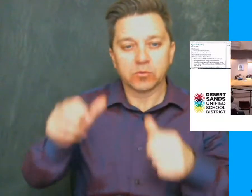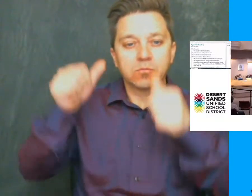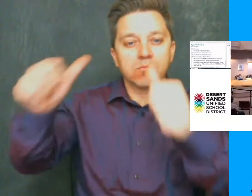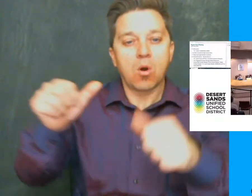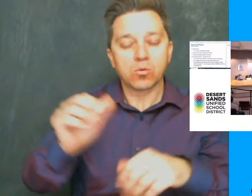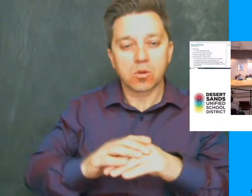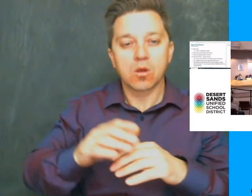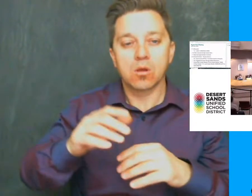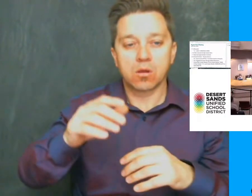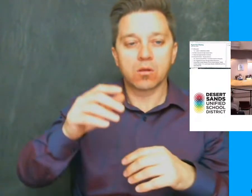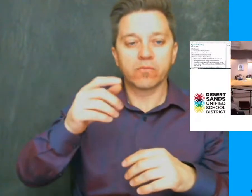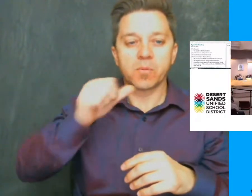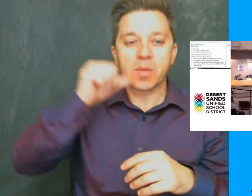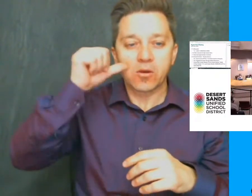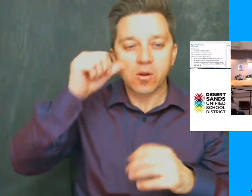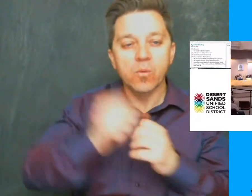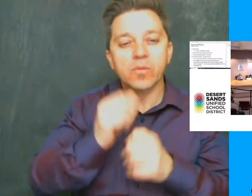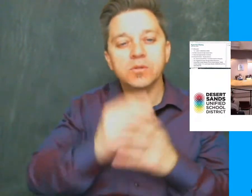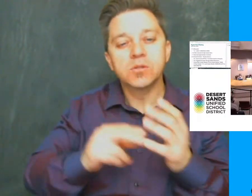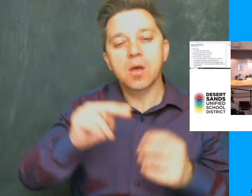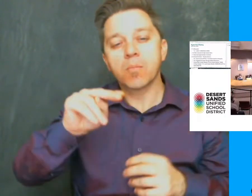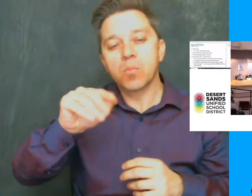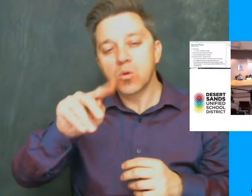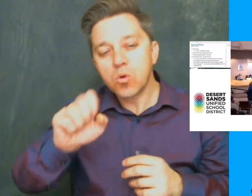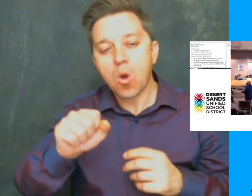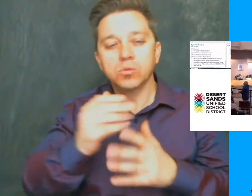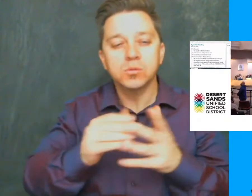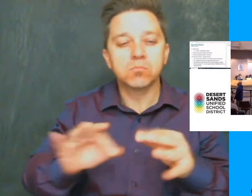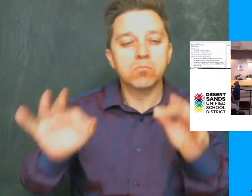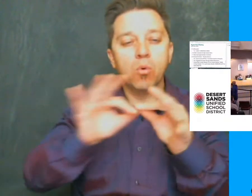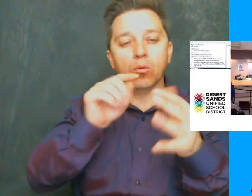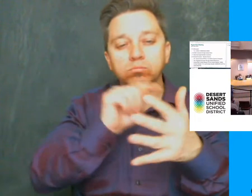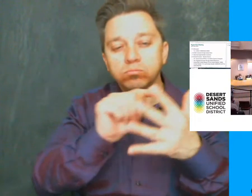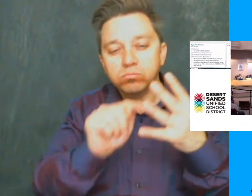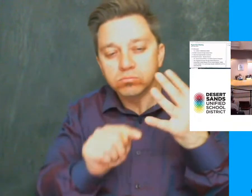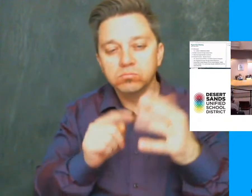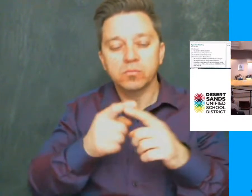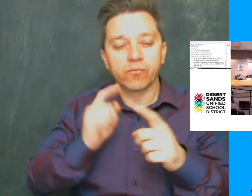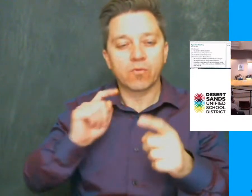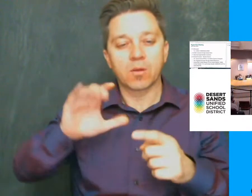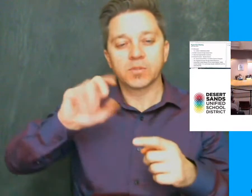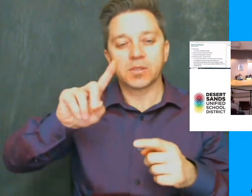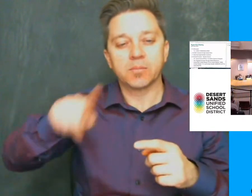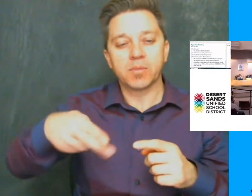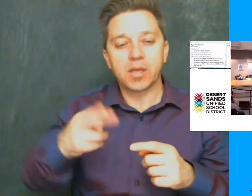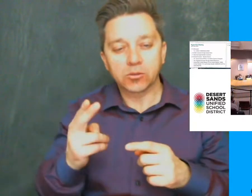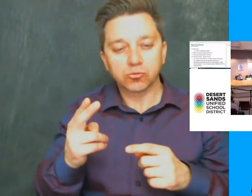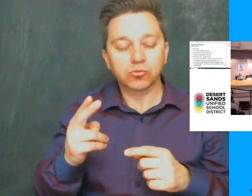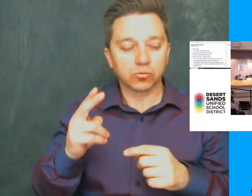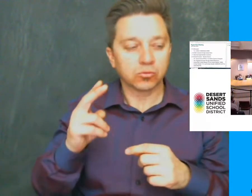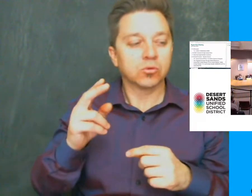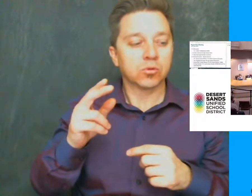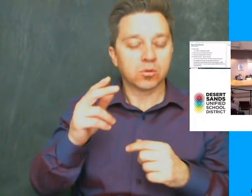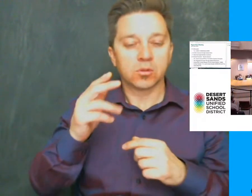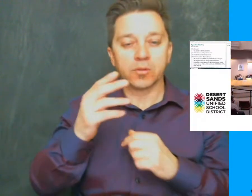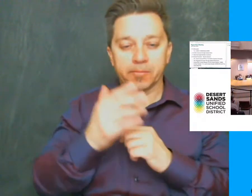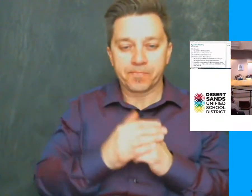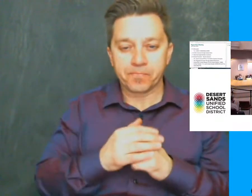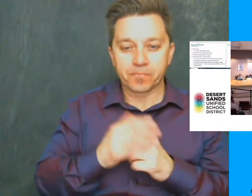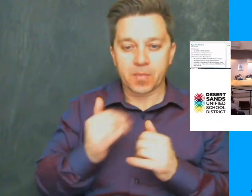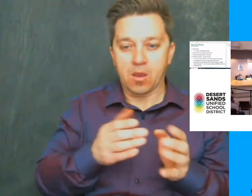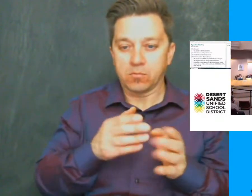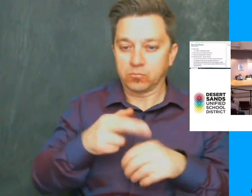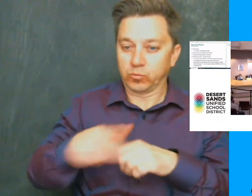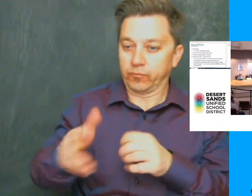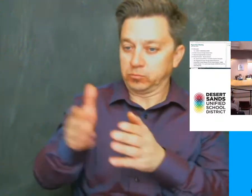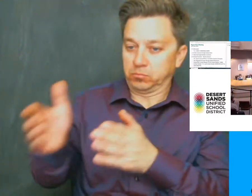along with some notes, some highlights from what we did here from CDPH. With that said, I'm going to now defer to my right, Dr. Kelly Mae